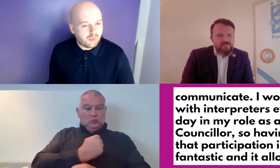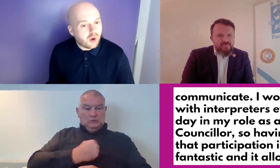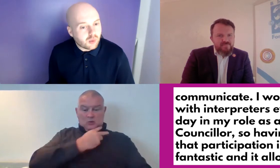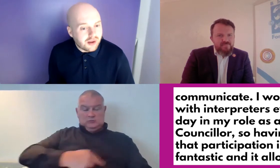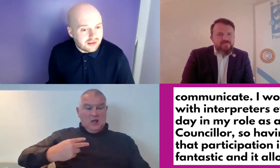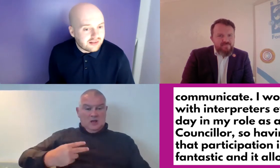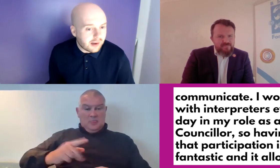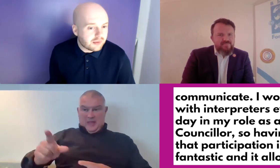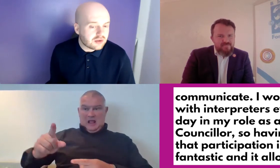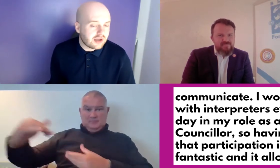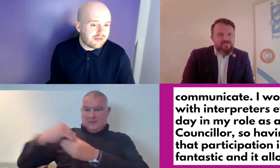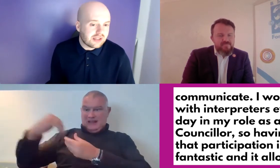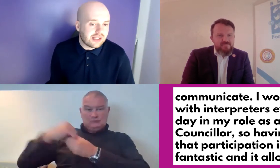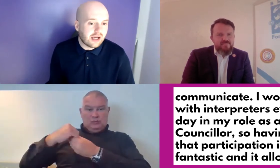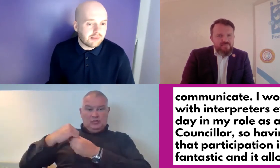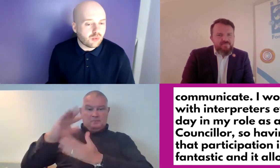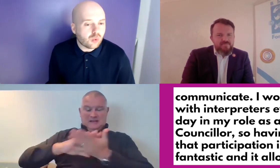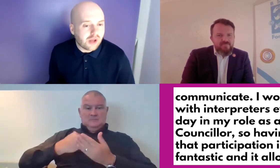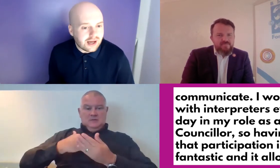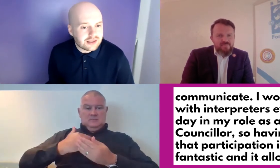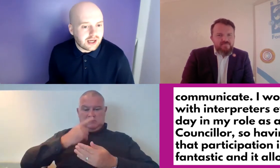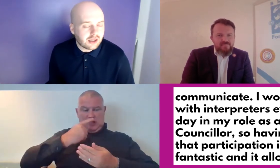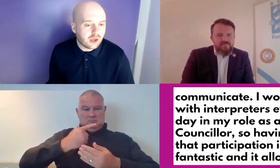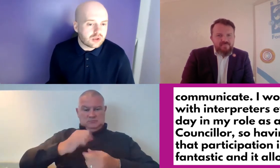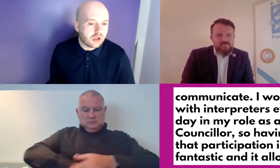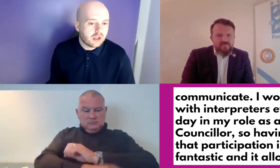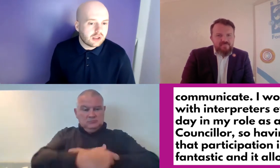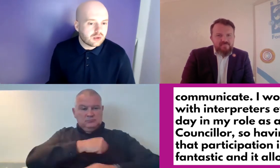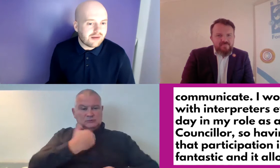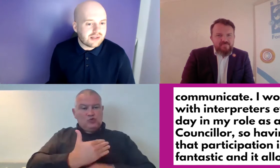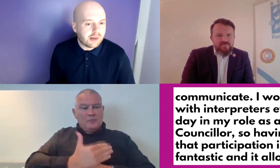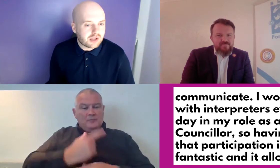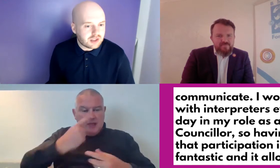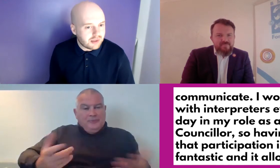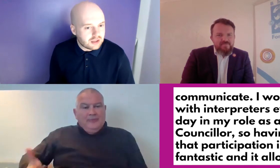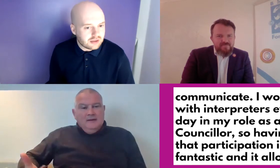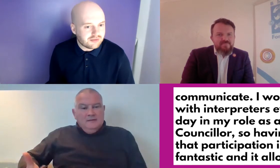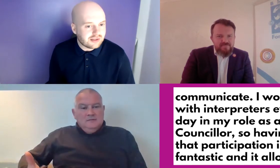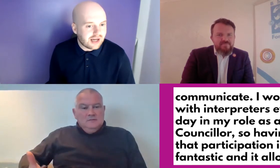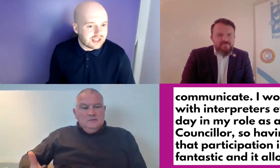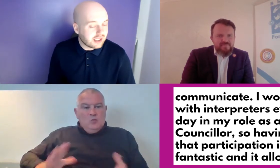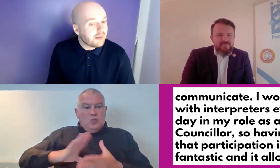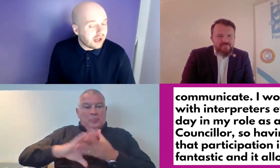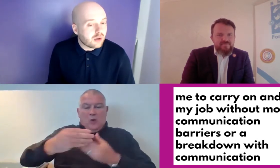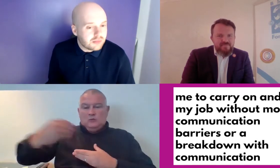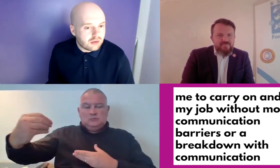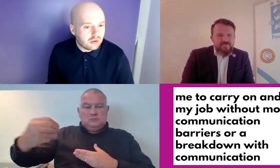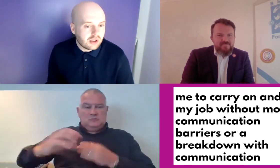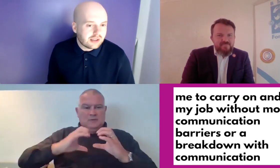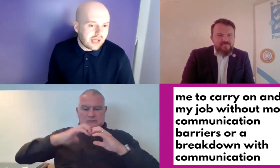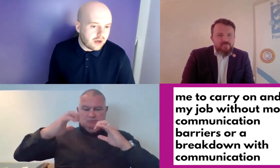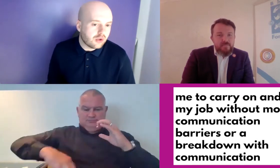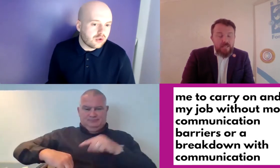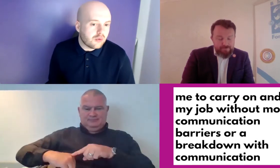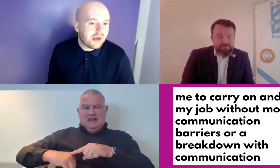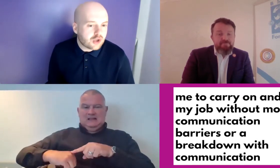I work with interpreters every day in my role as a counsellor. So having that participation is fantastic, and it allows me to